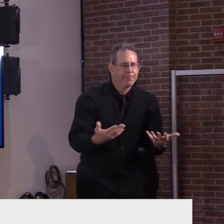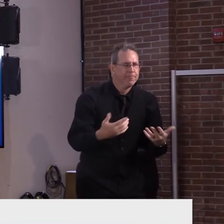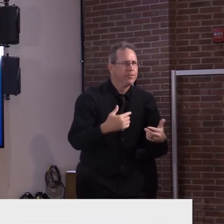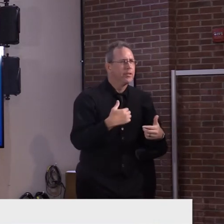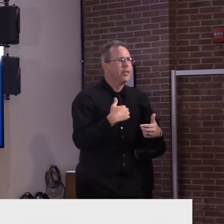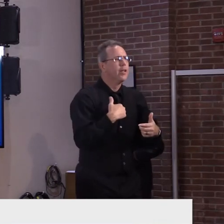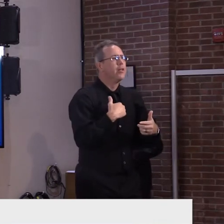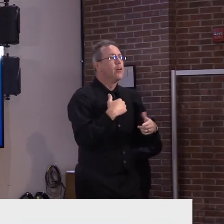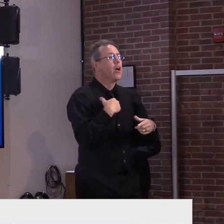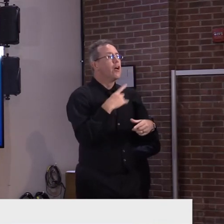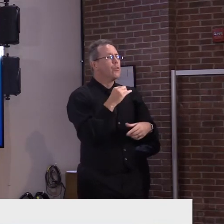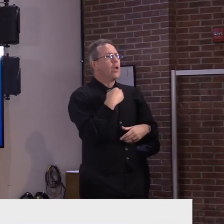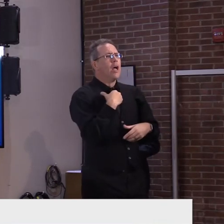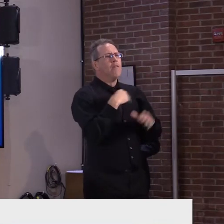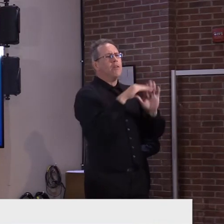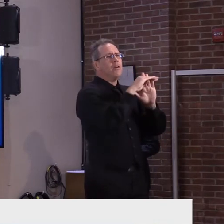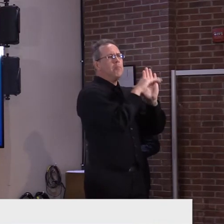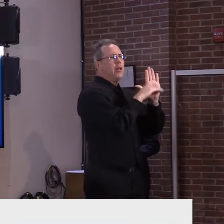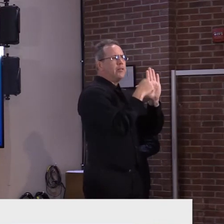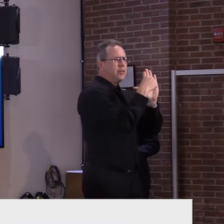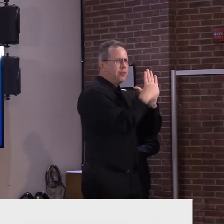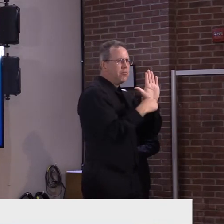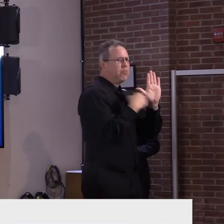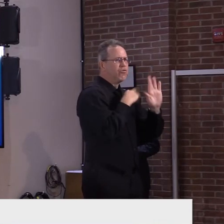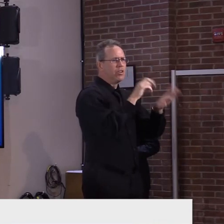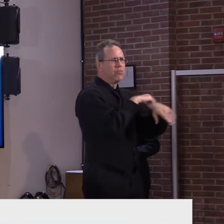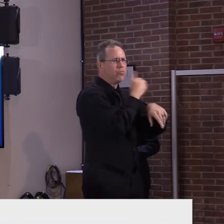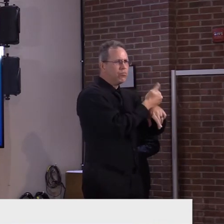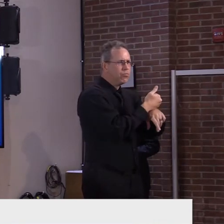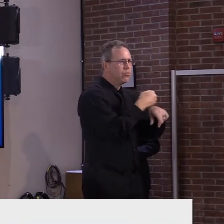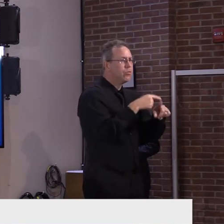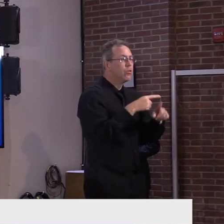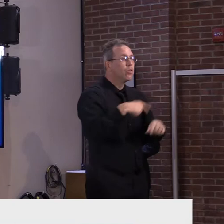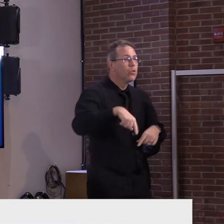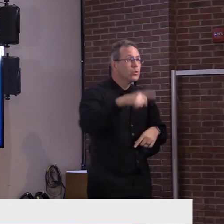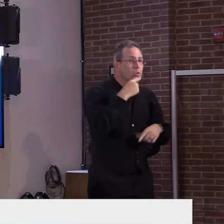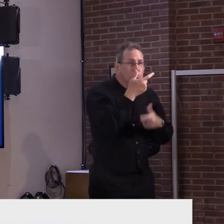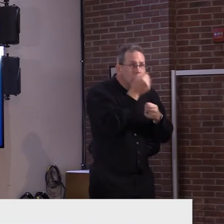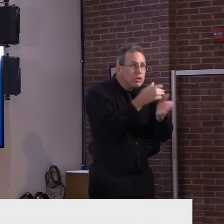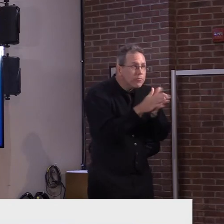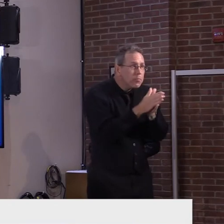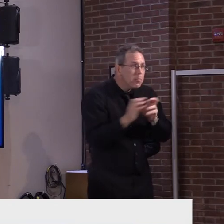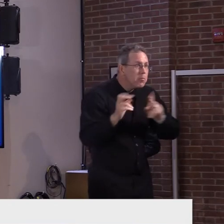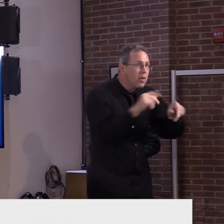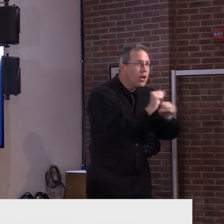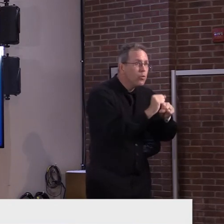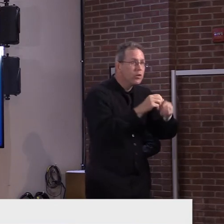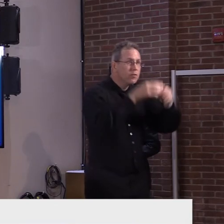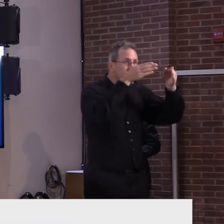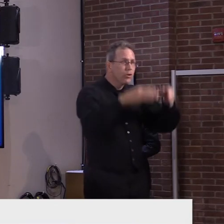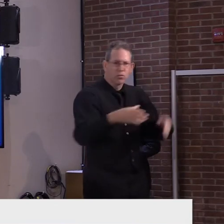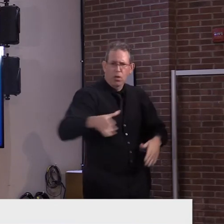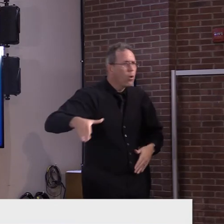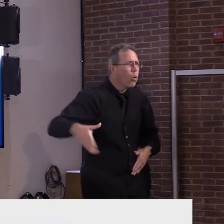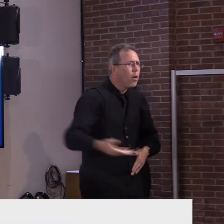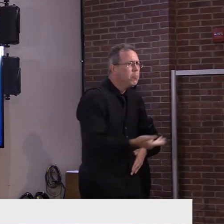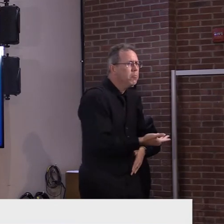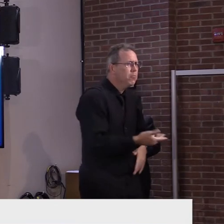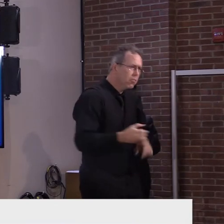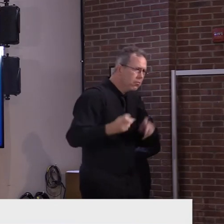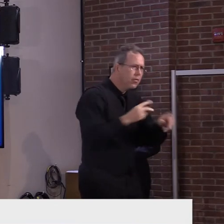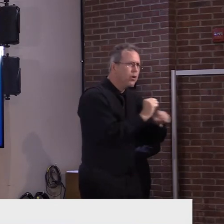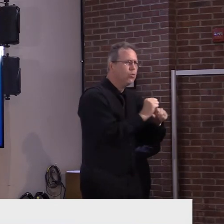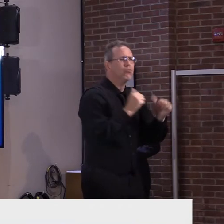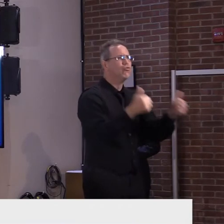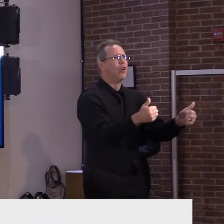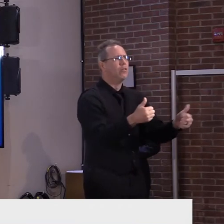place now where anyone who would like to return to the workforce may do so to the work site. And then we are now starting